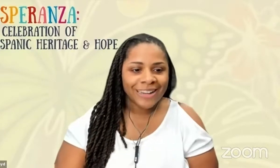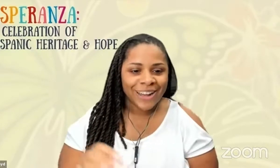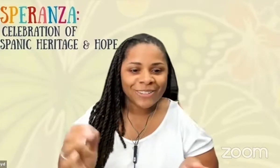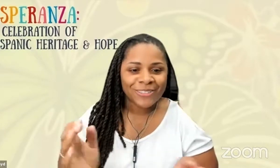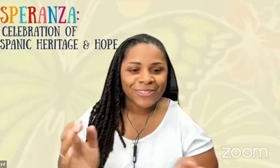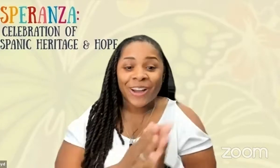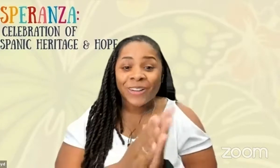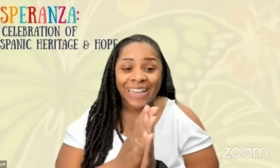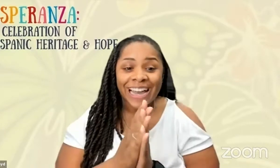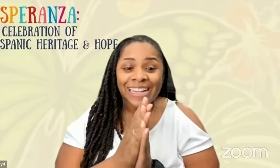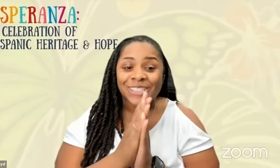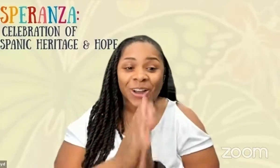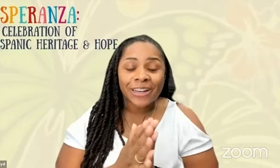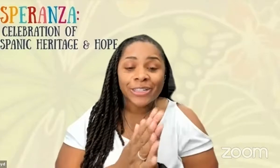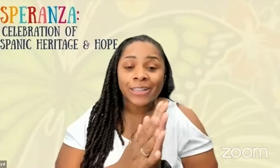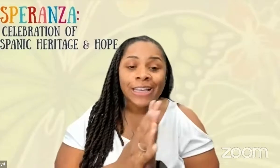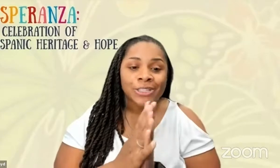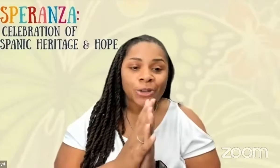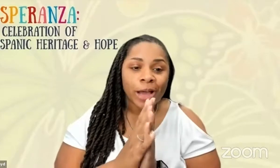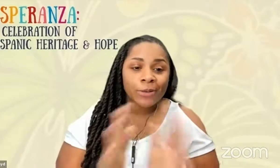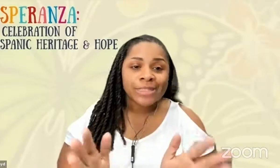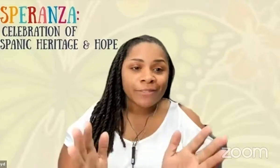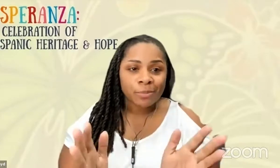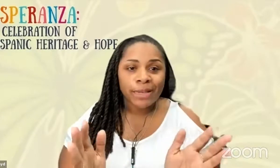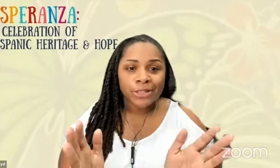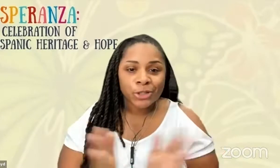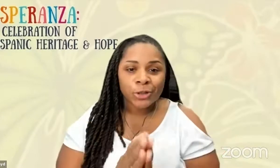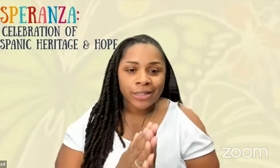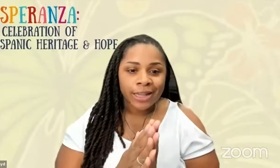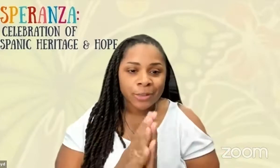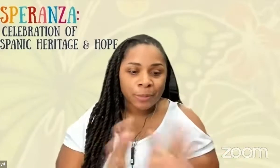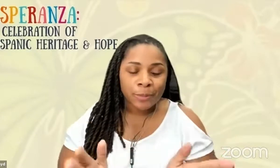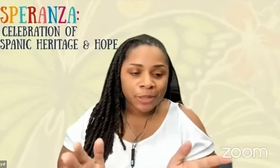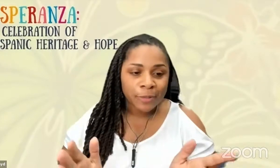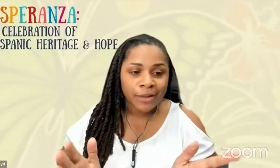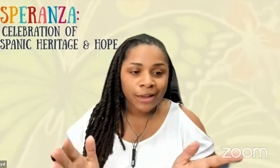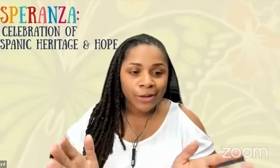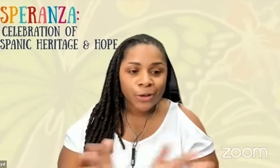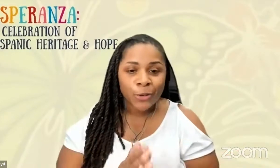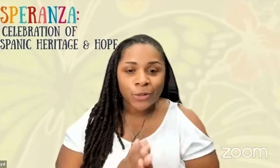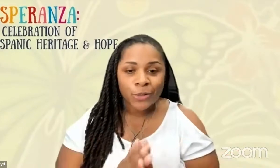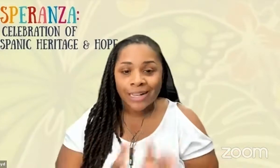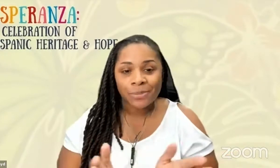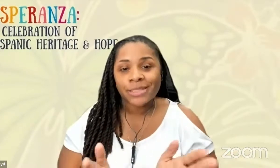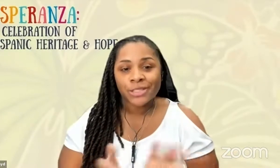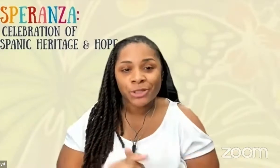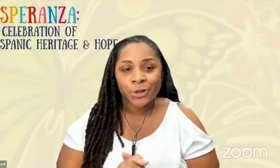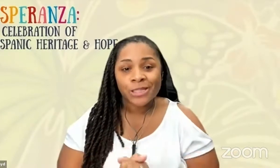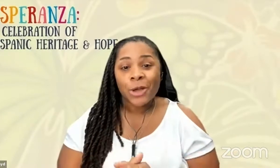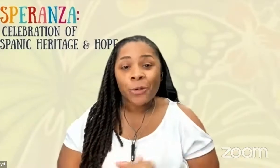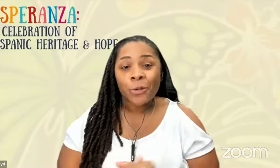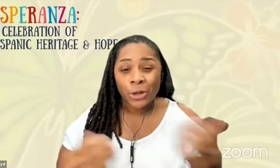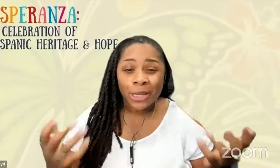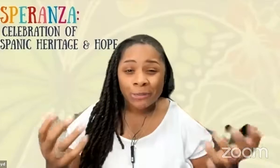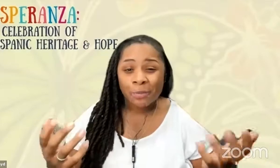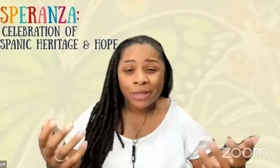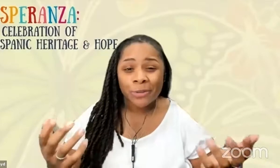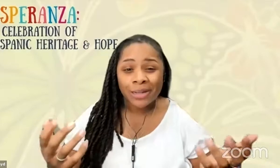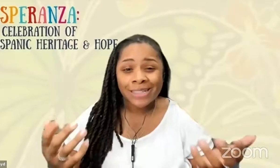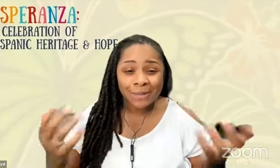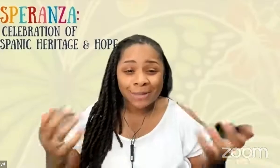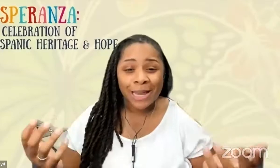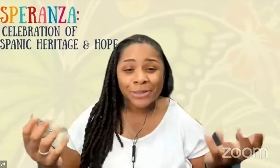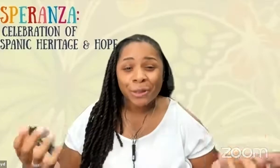All right. Okay, guys, sorry, look. So I always have to make a joke, and like the people in the Pentagon know that I like to make these jokes. When you're working